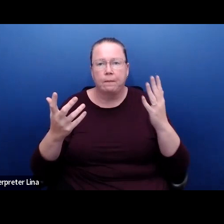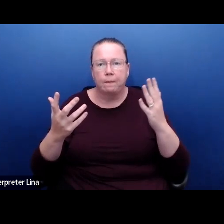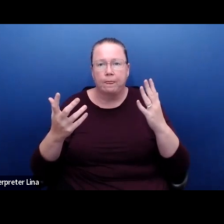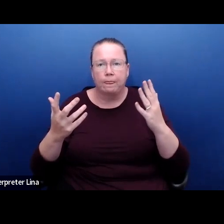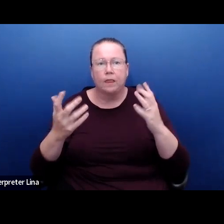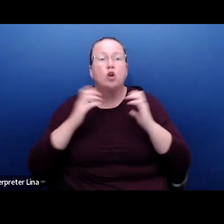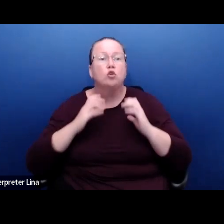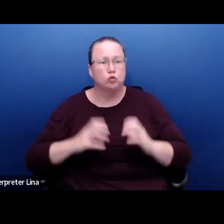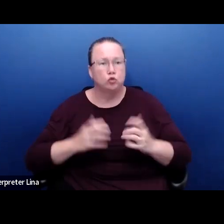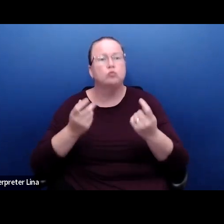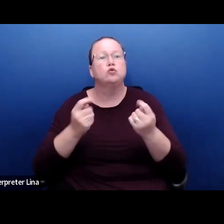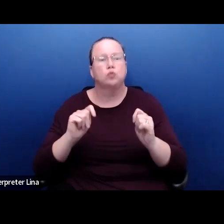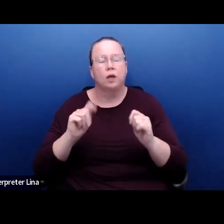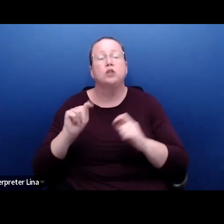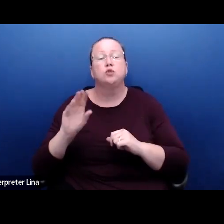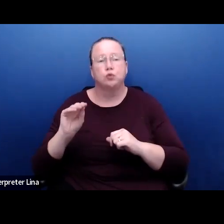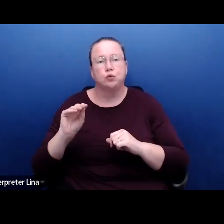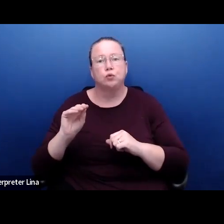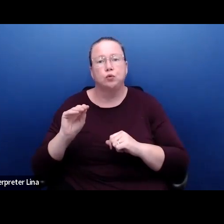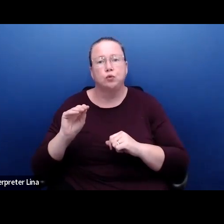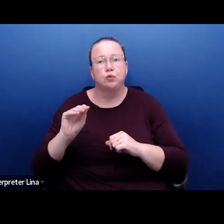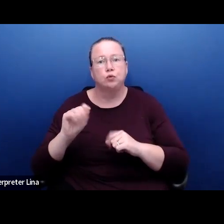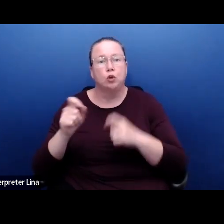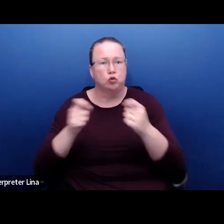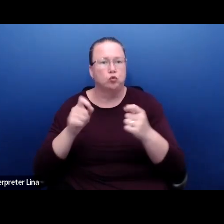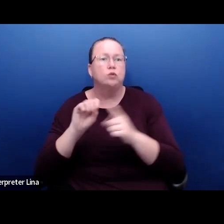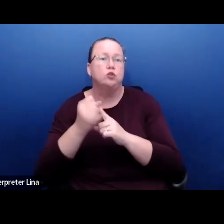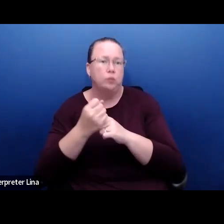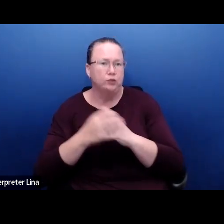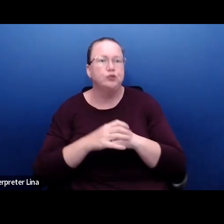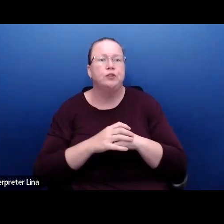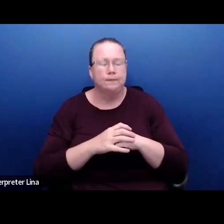consumer was trying to kind of control the situation.